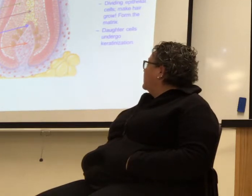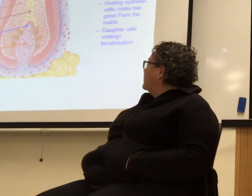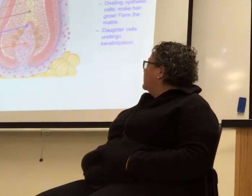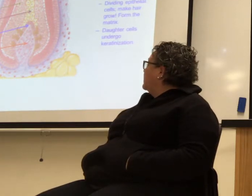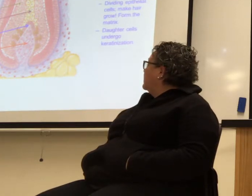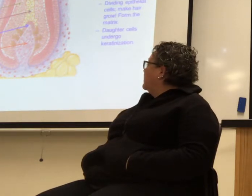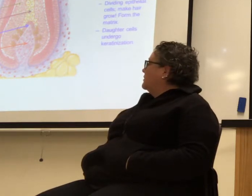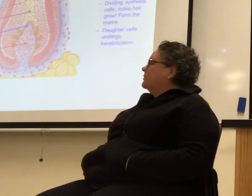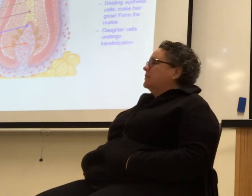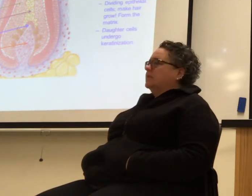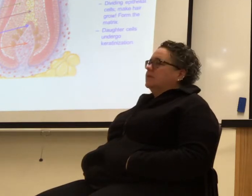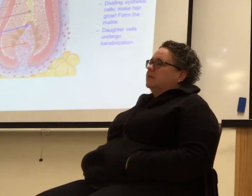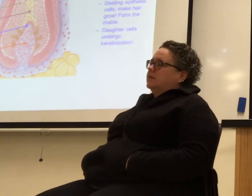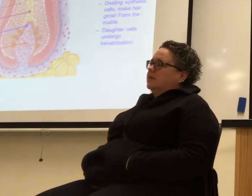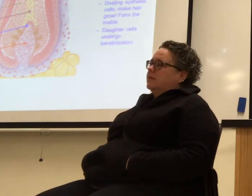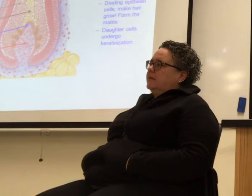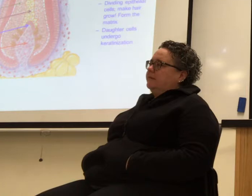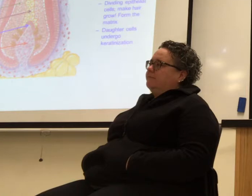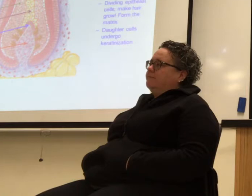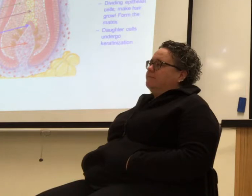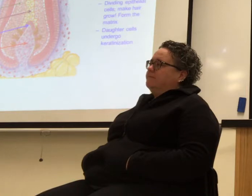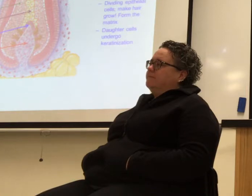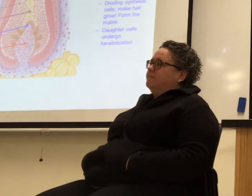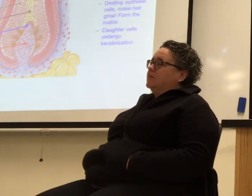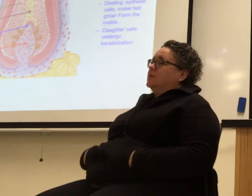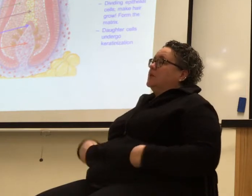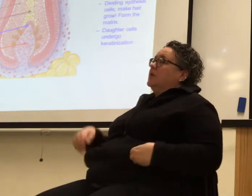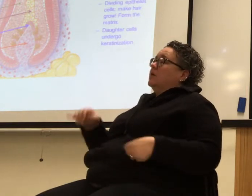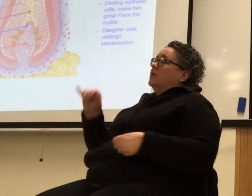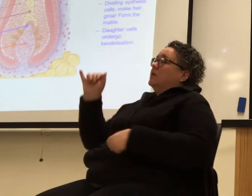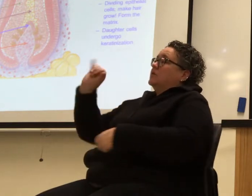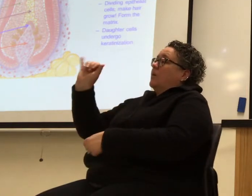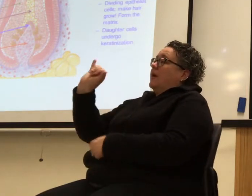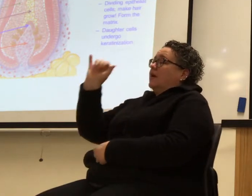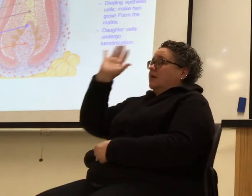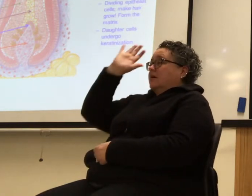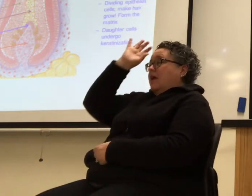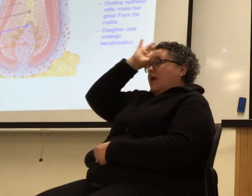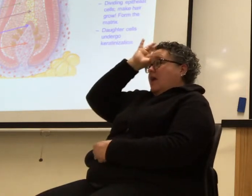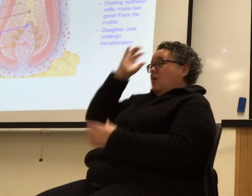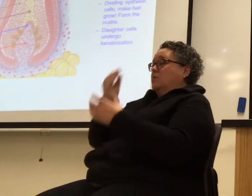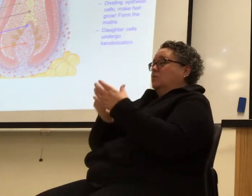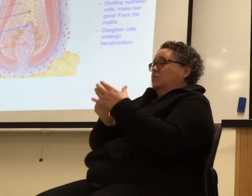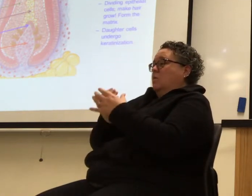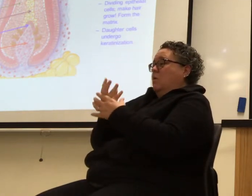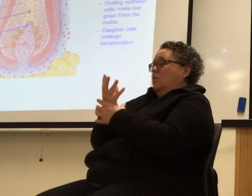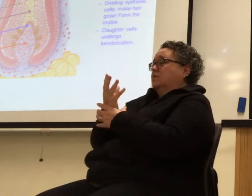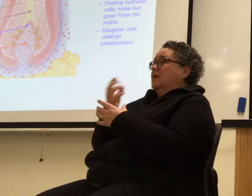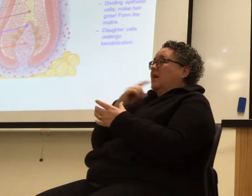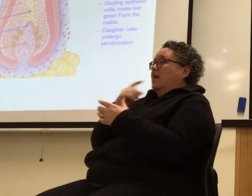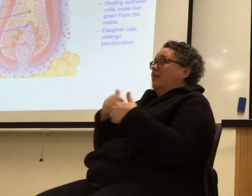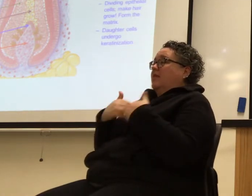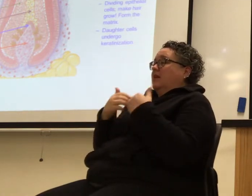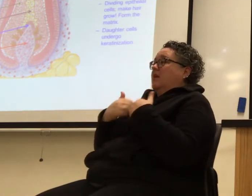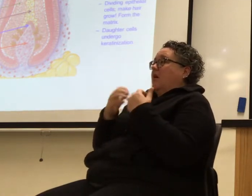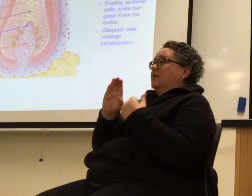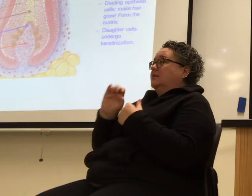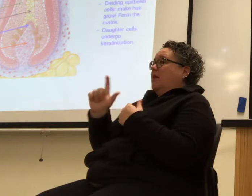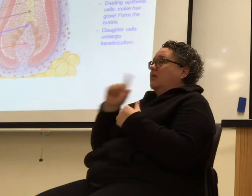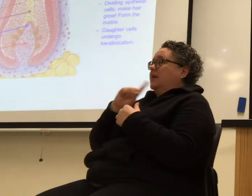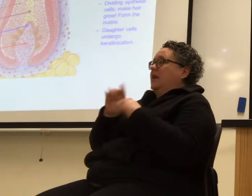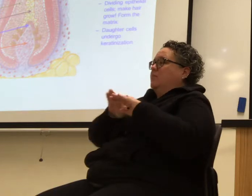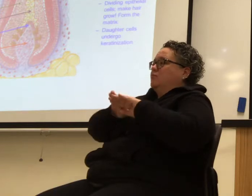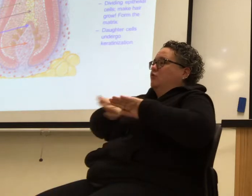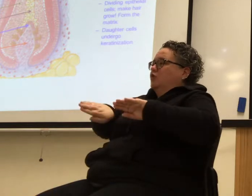keratinized. So as hair grows, the young cells in the middle are getting pushed to the outer part.